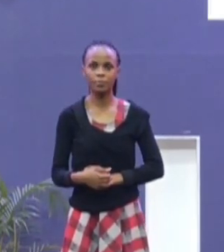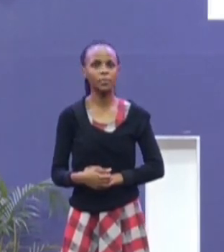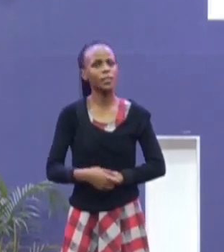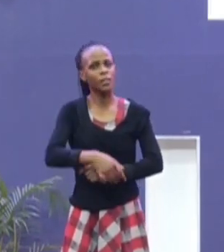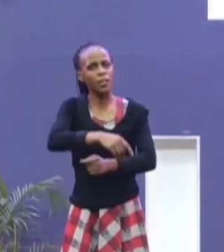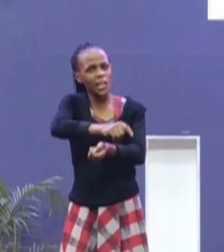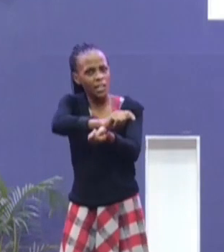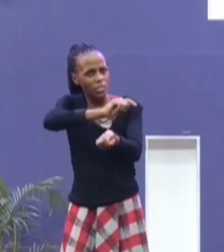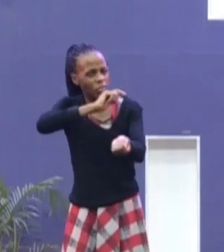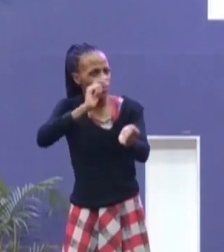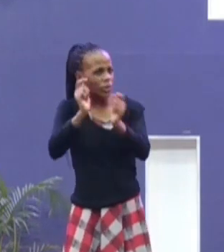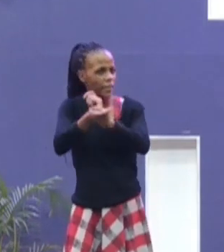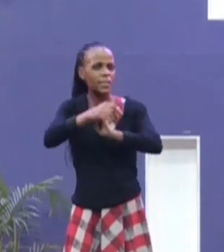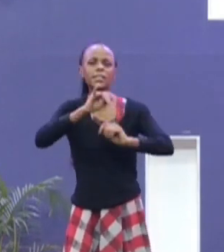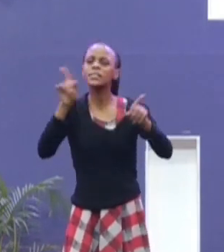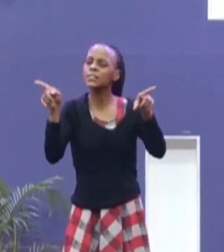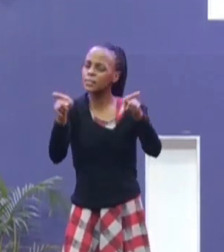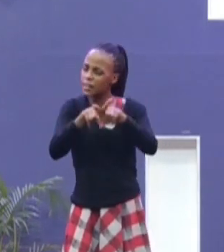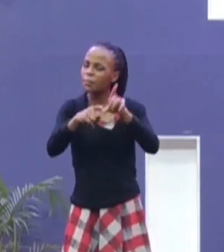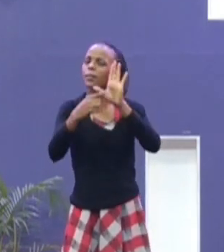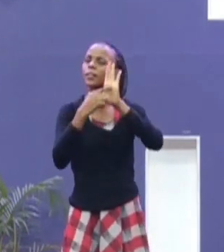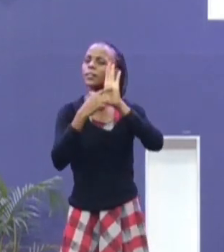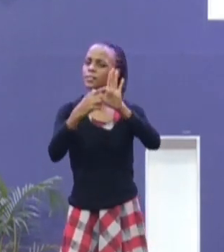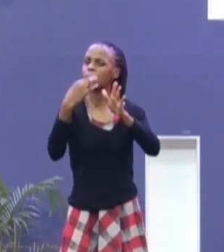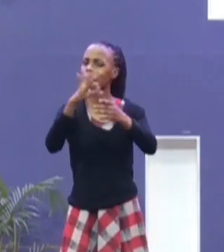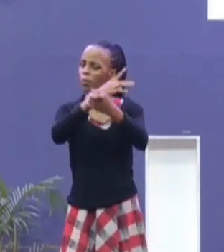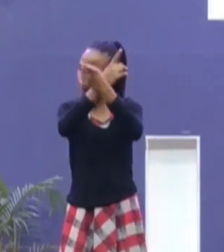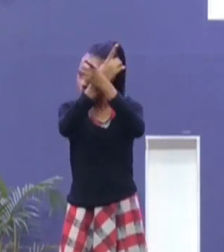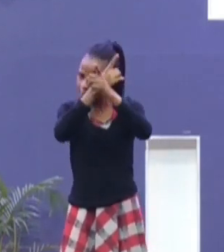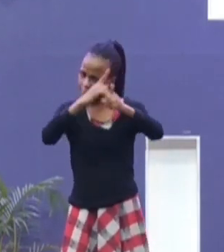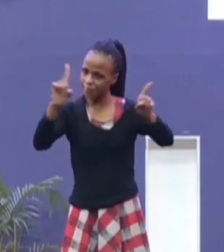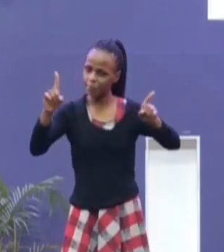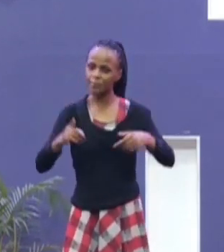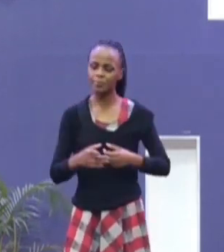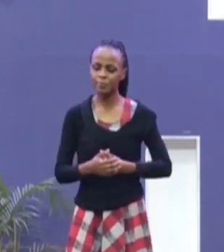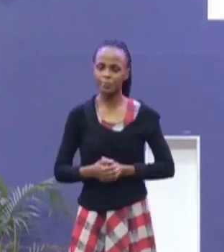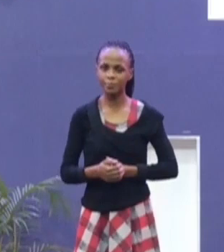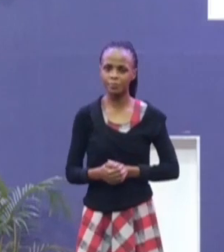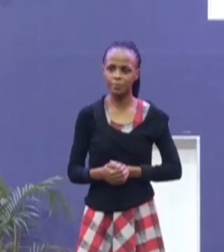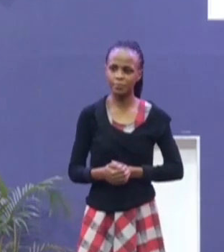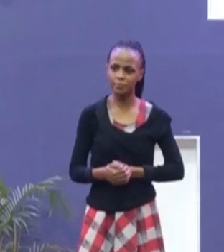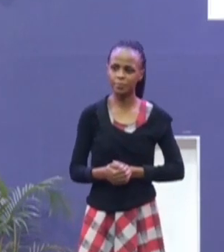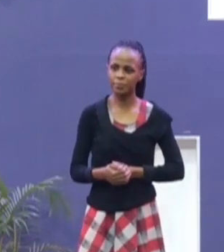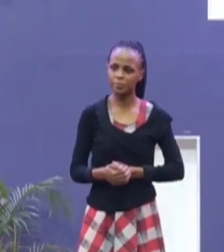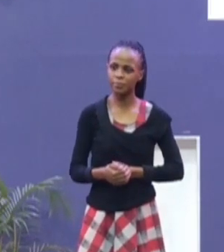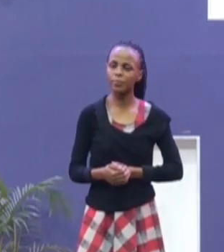Transformation is a form of deliverance. Okuchusibwa nacho chika kya kusumululwa. Nti